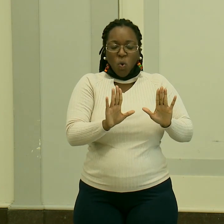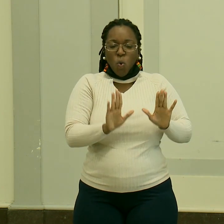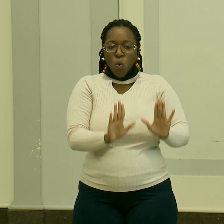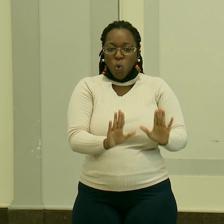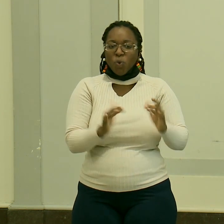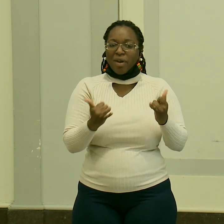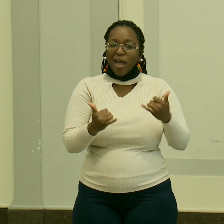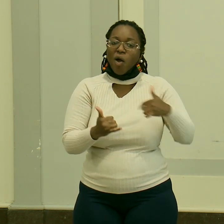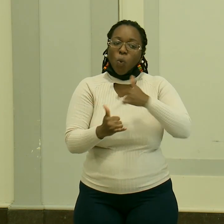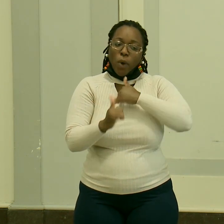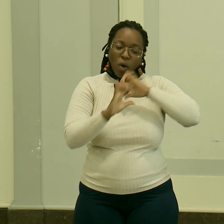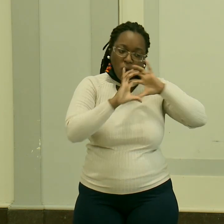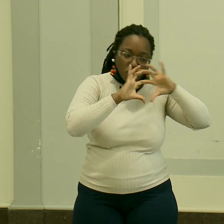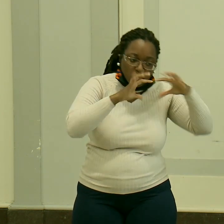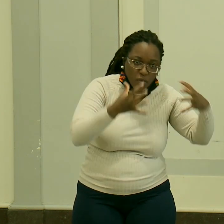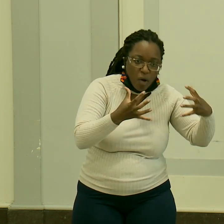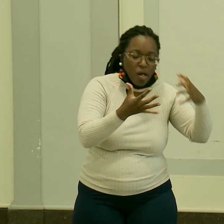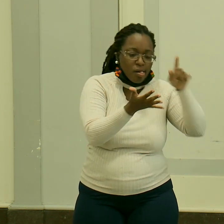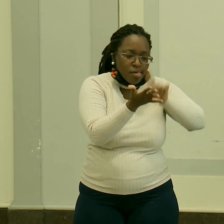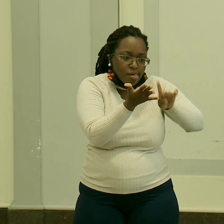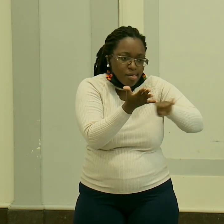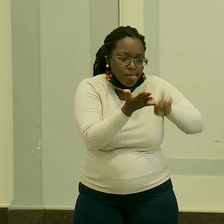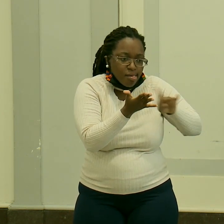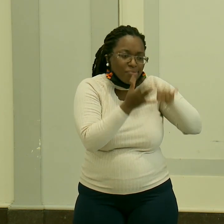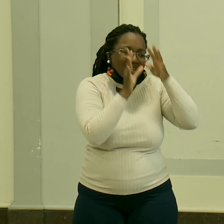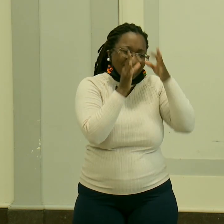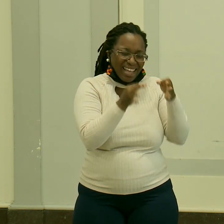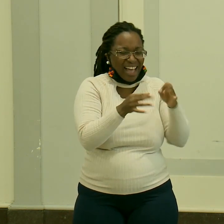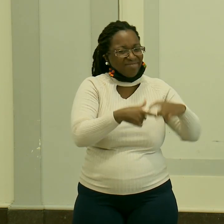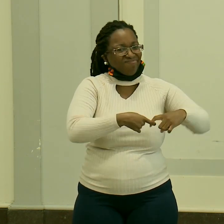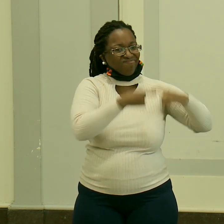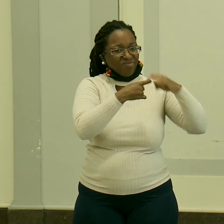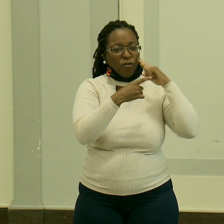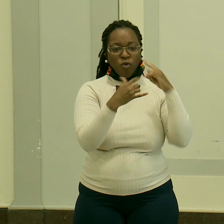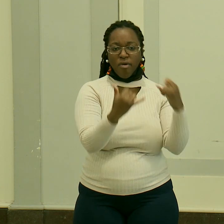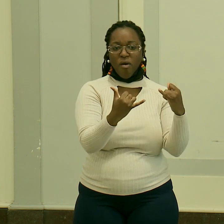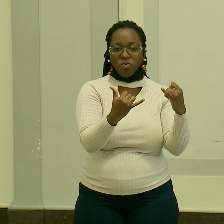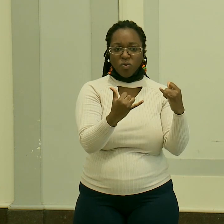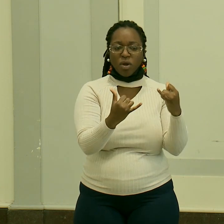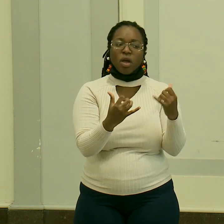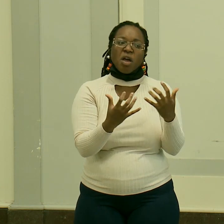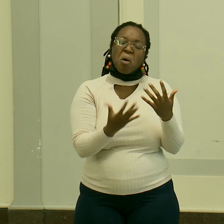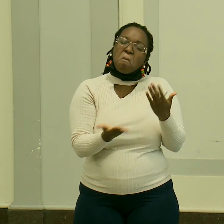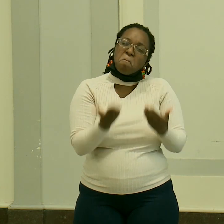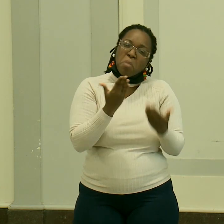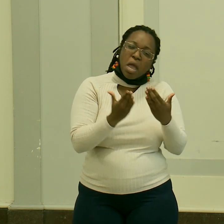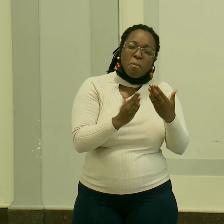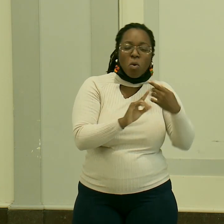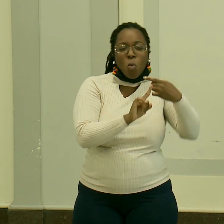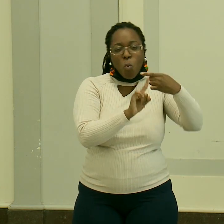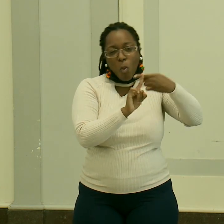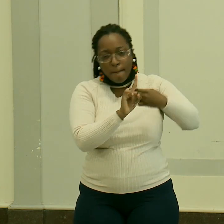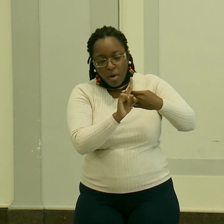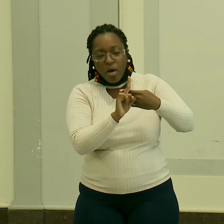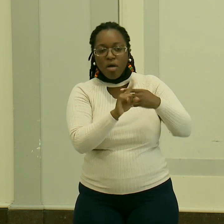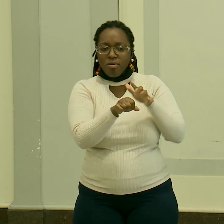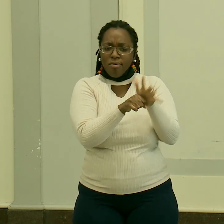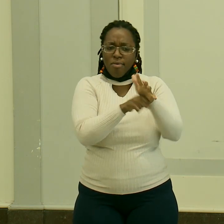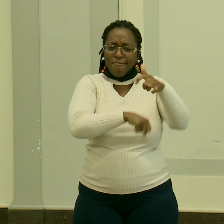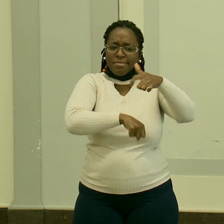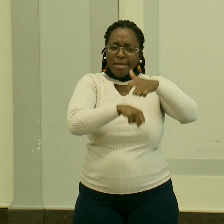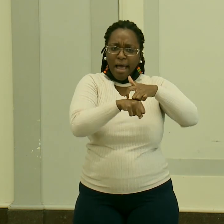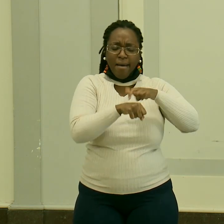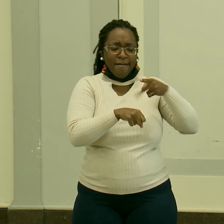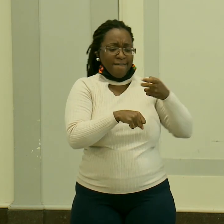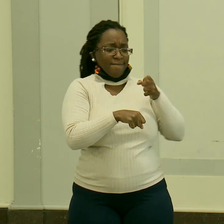on an overview of all of the key metrics. Ideally, we'd like to allow for at least 1 month from one phase to another to really study